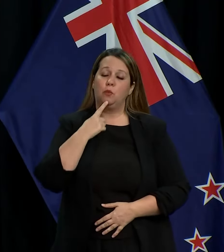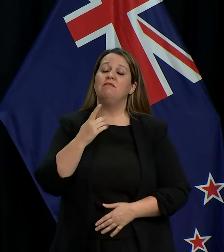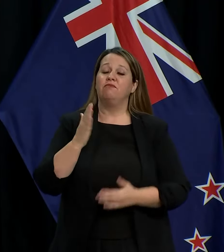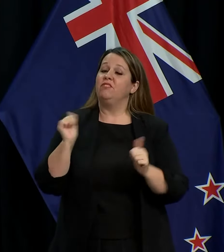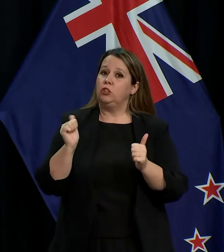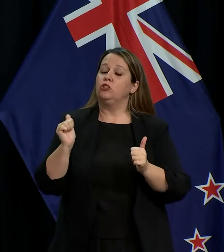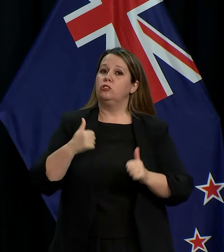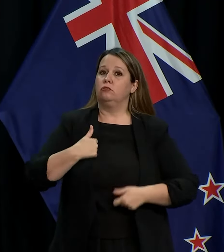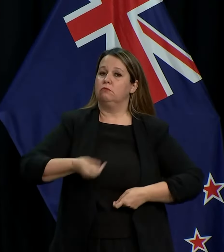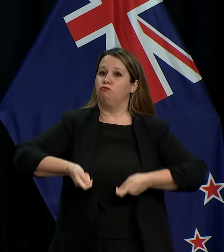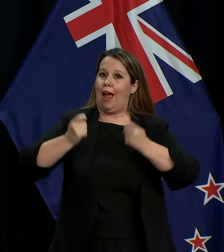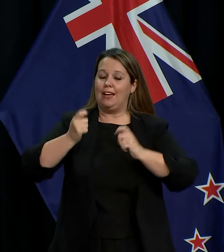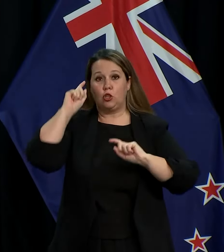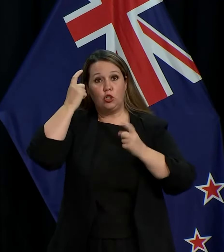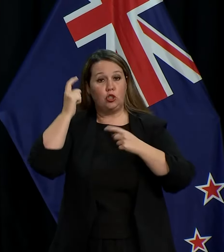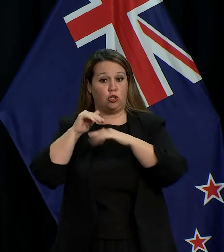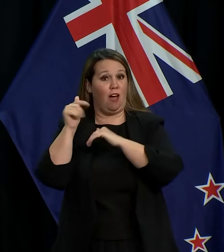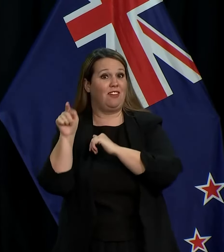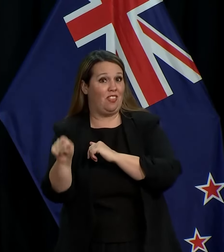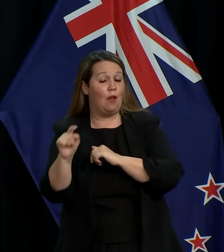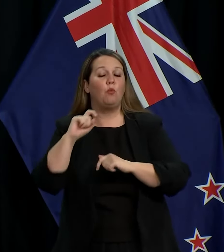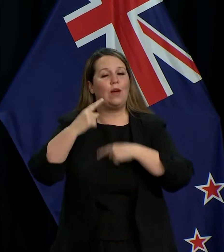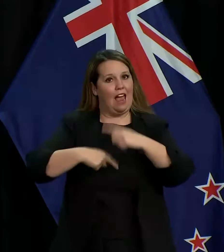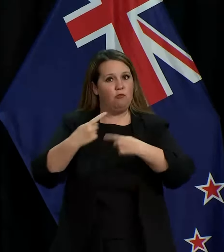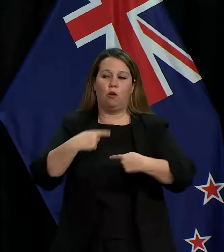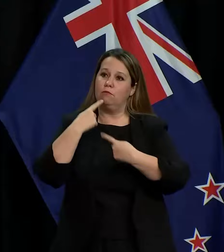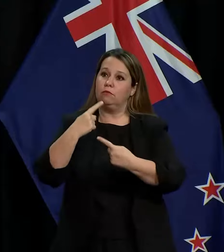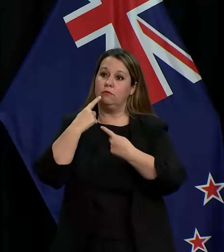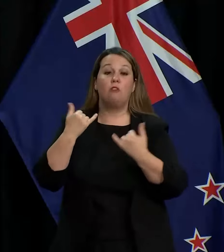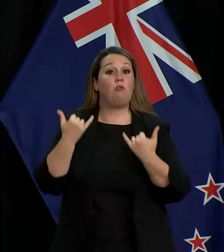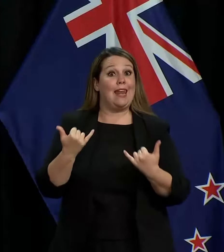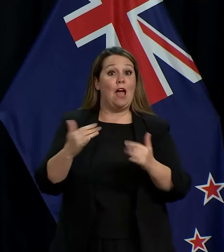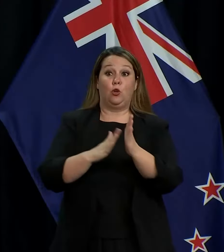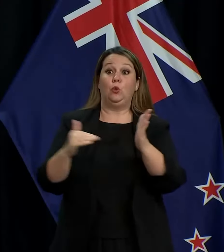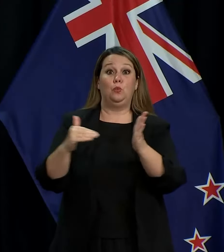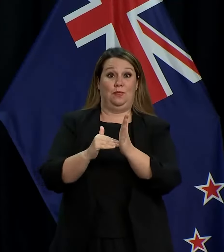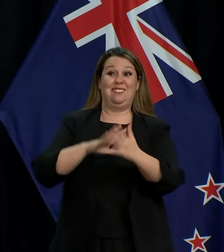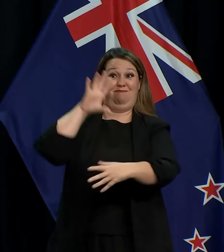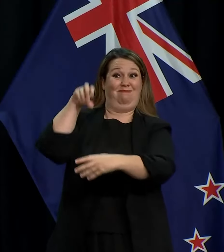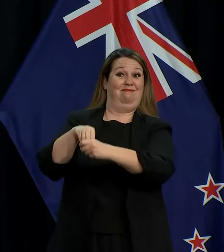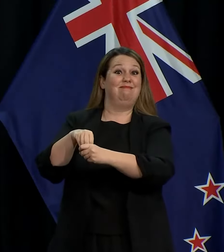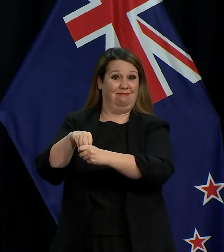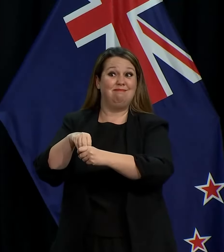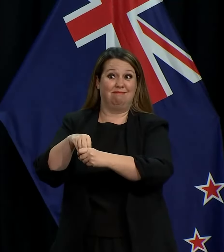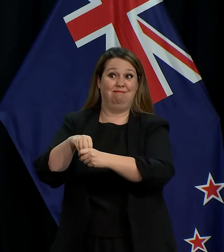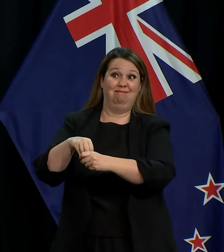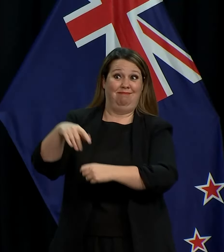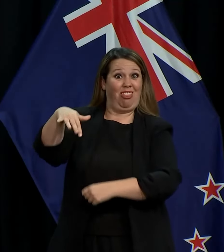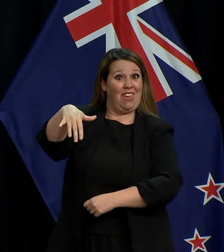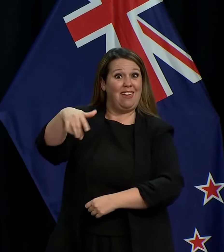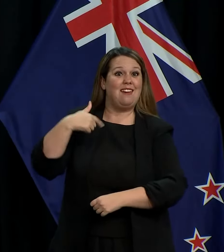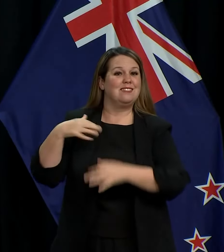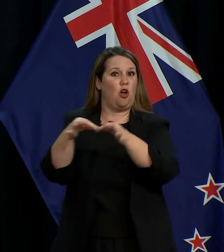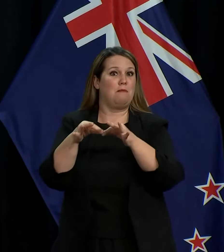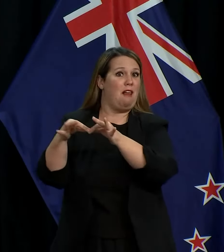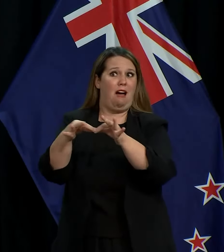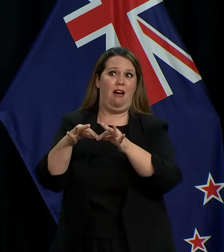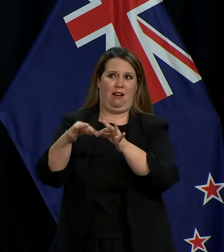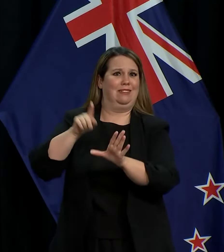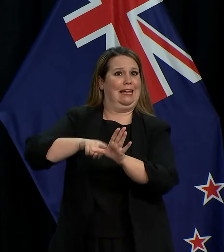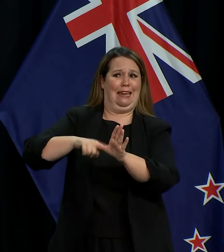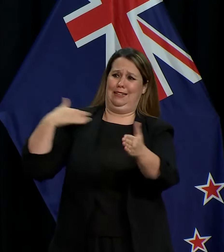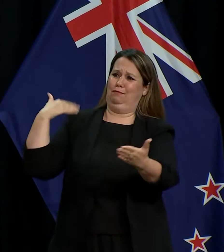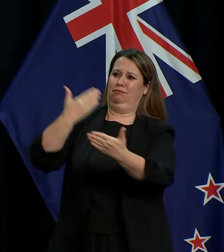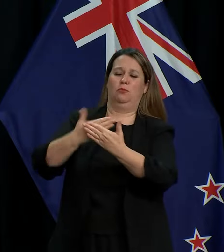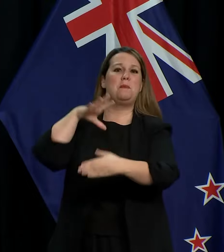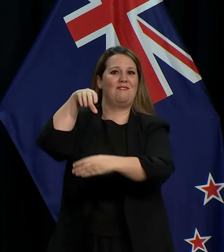done previously and will continue to do so. We are in the Solomons currently. We have been for a number of years. In my mind, there's no need for